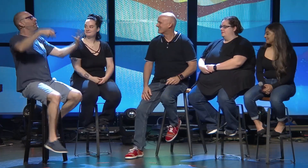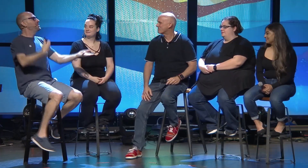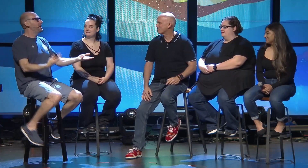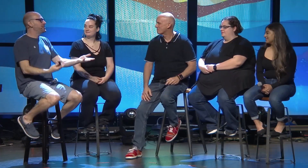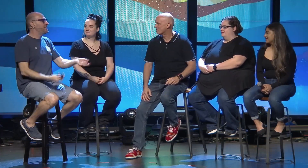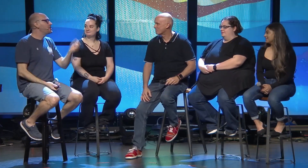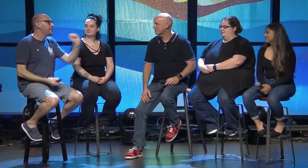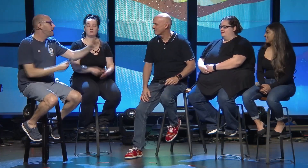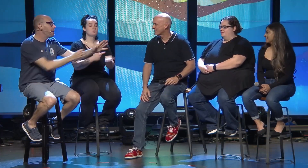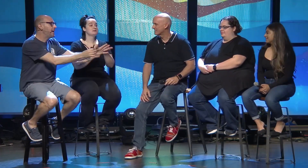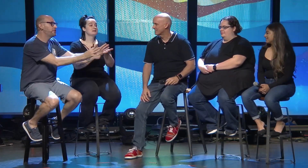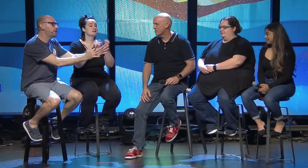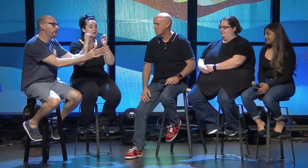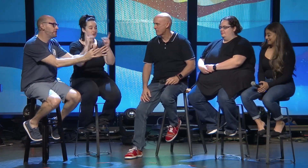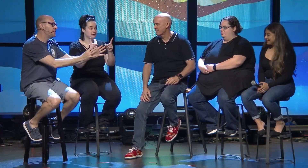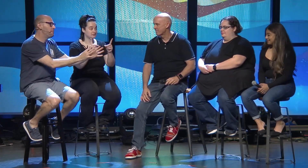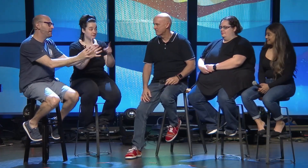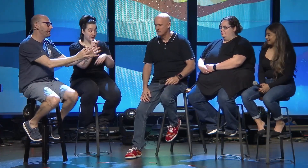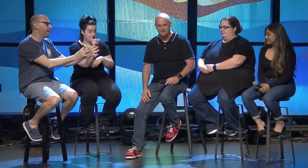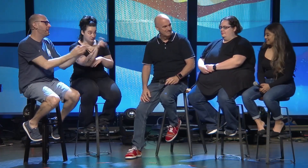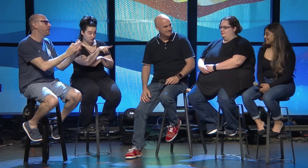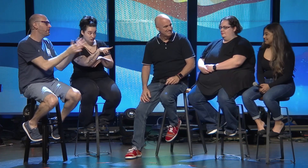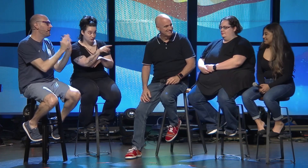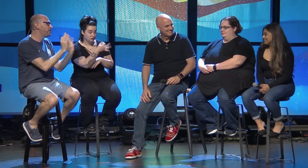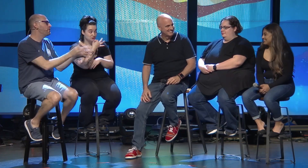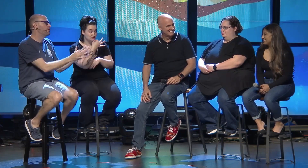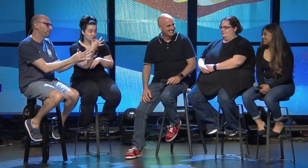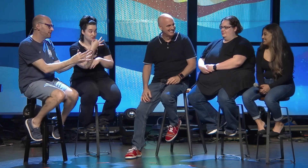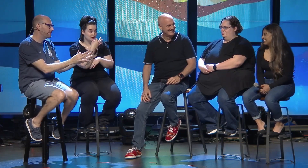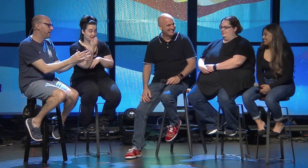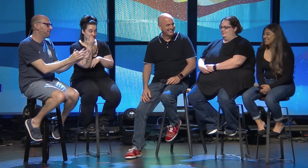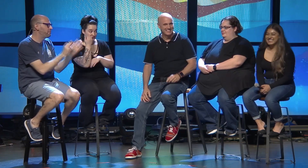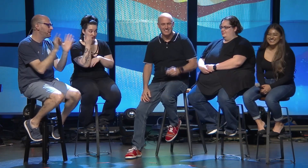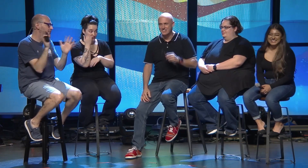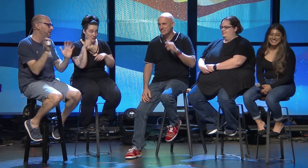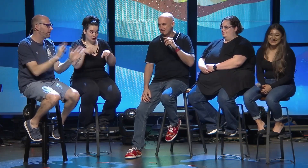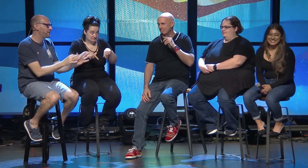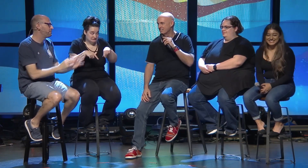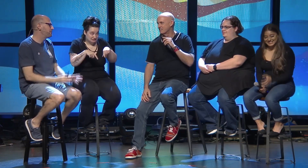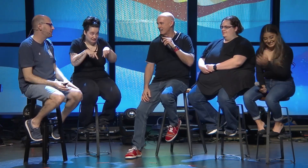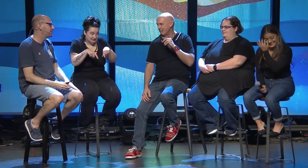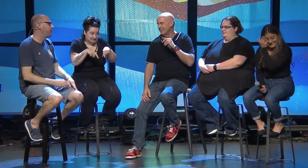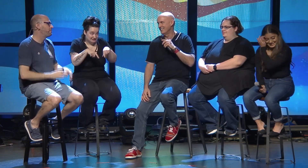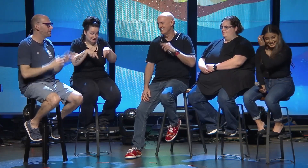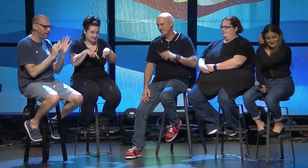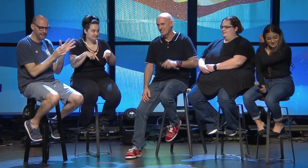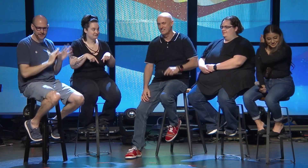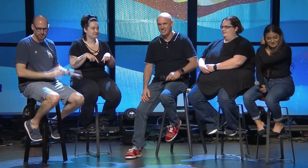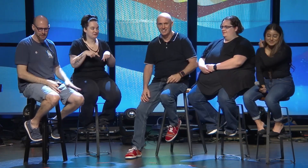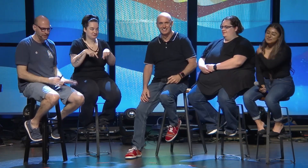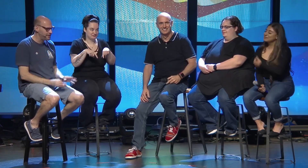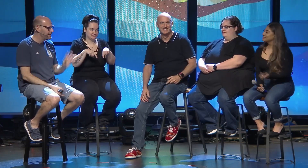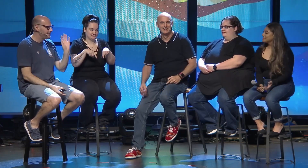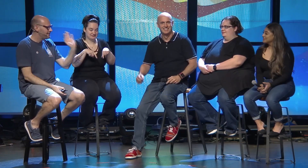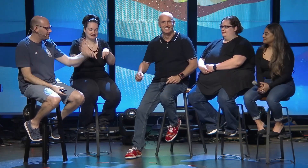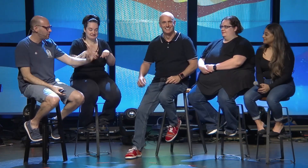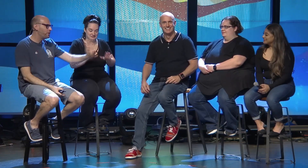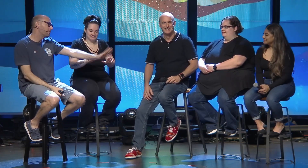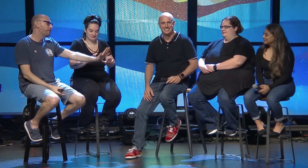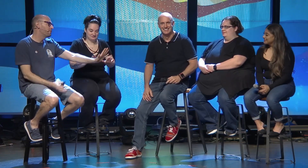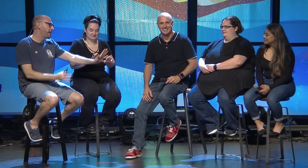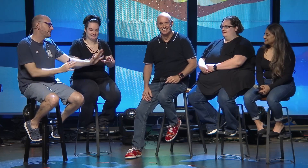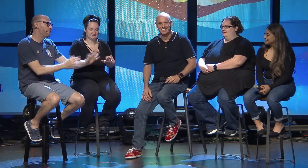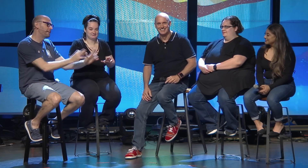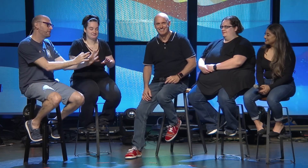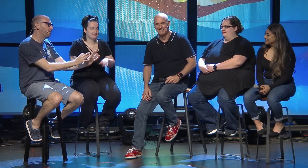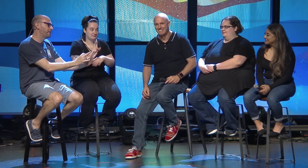we're talking about education, and Jaylene, I'm going to ask you a question in a minute. I know you're not too thrilled to have to be in front of all these people, so I'm trying to be really. So